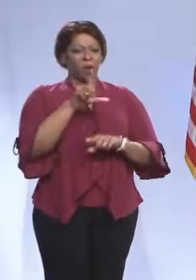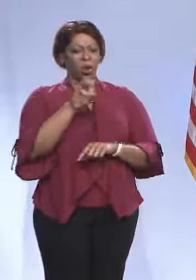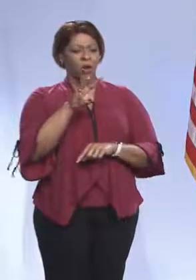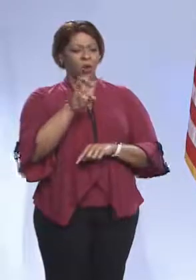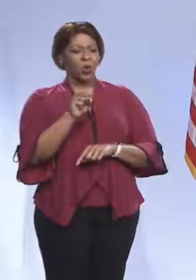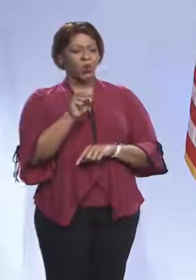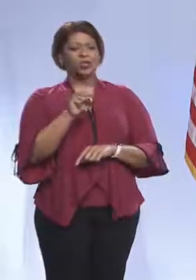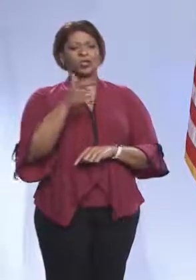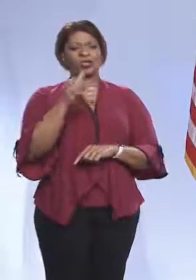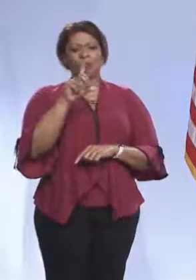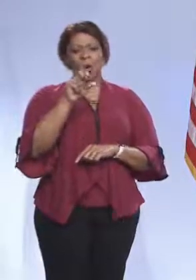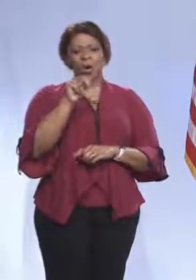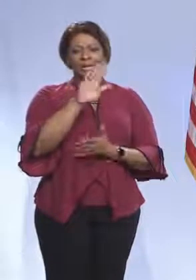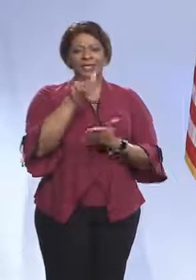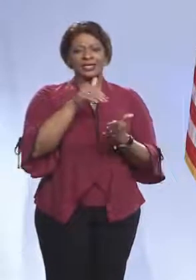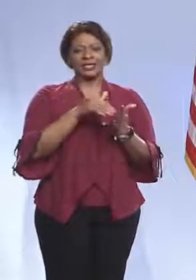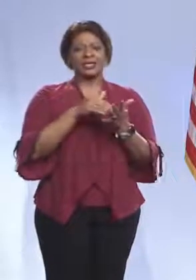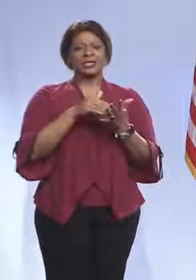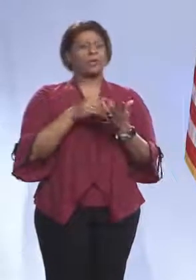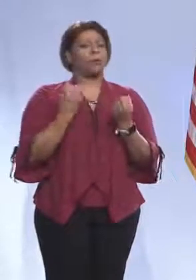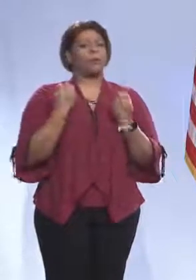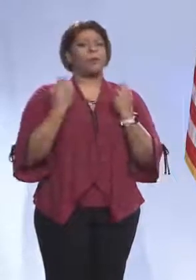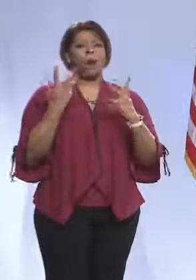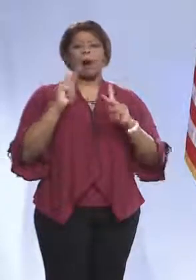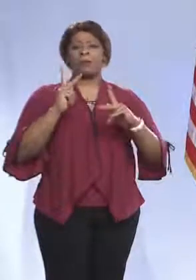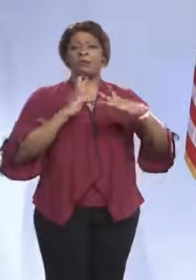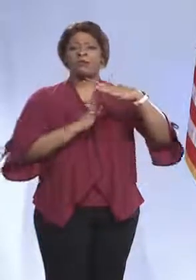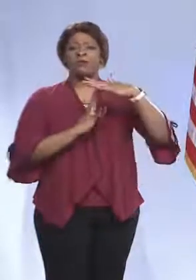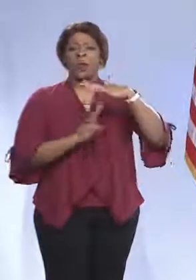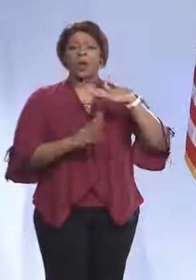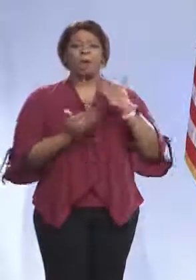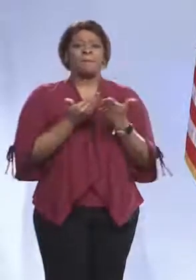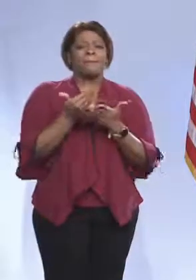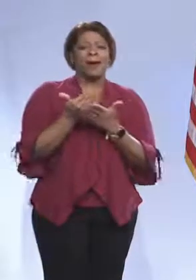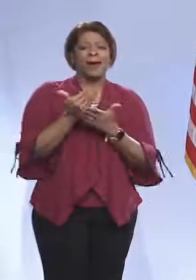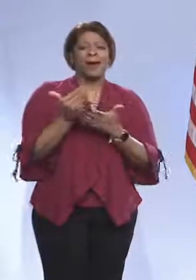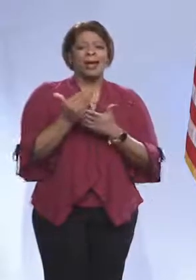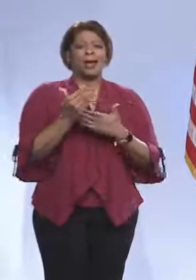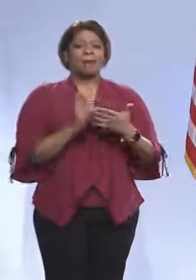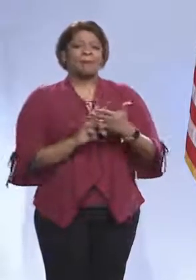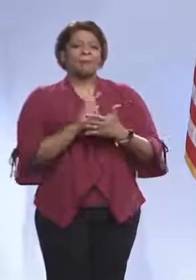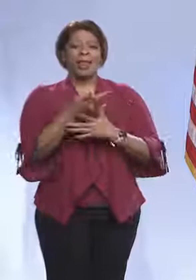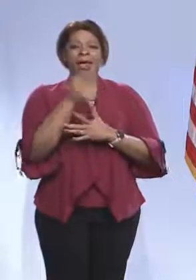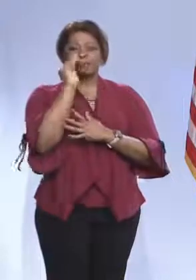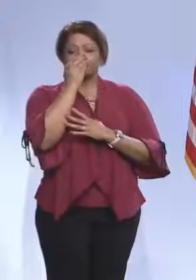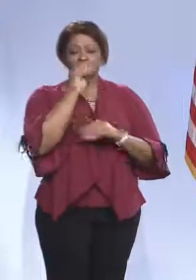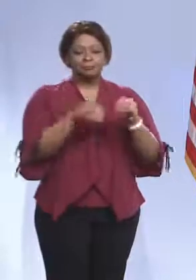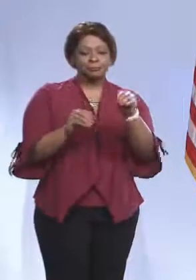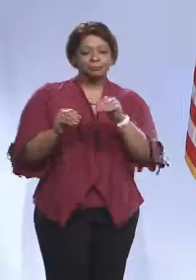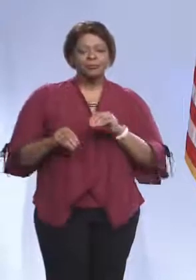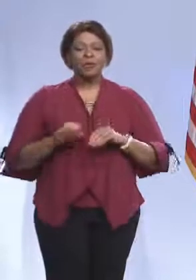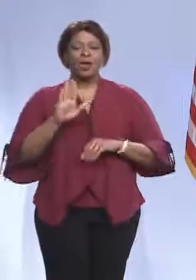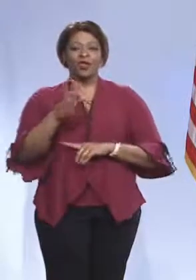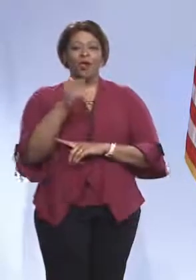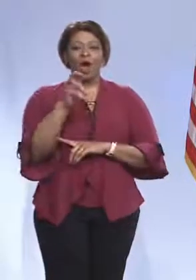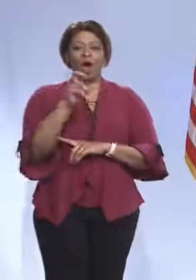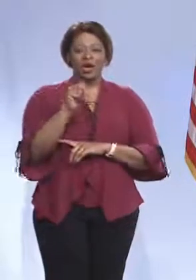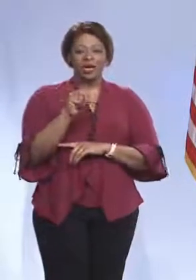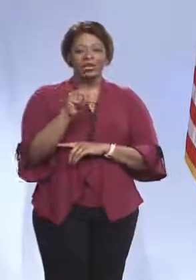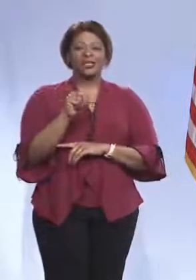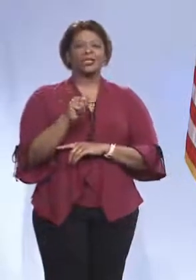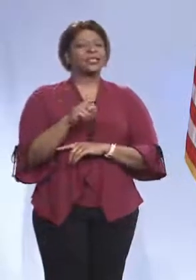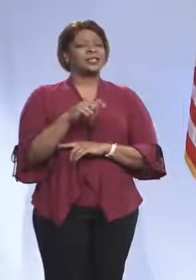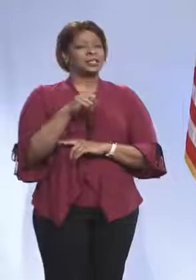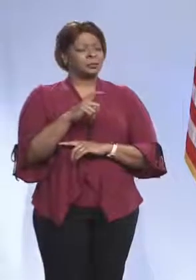Garden Center, which was overflowing with people buying plants and things to put in their flower beds. Have you all seen